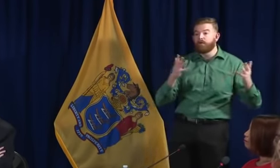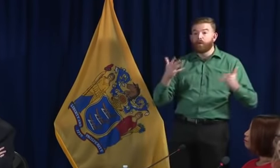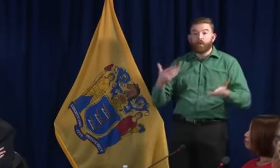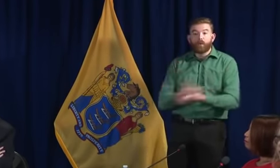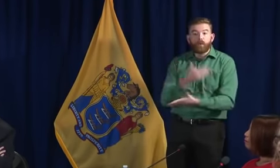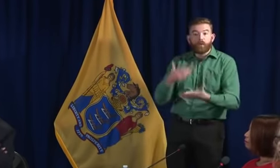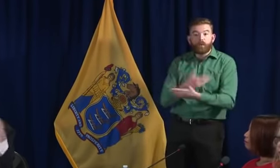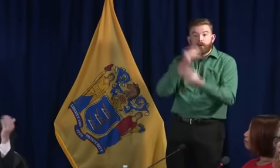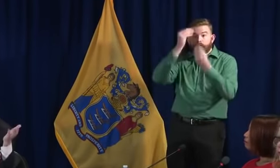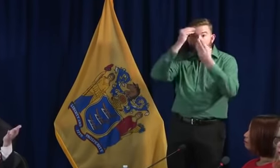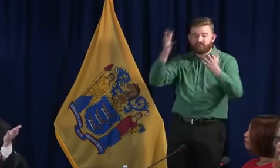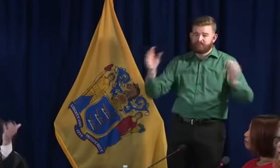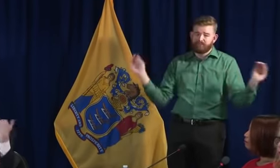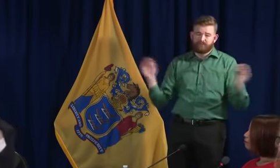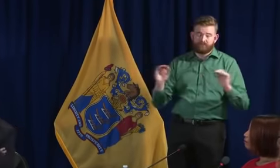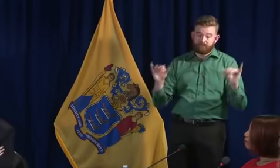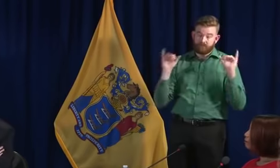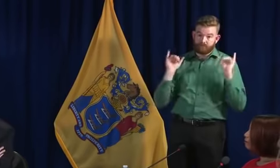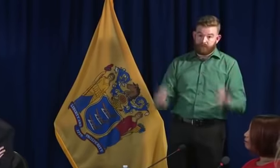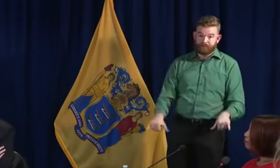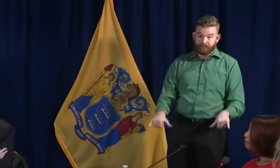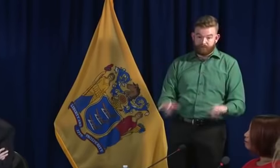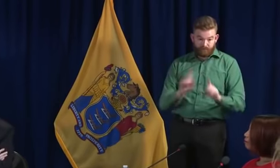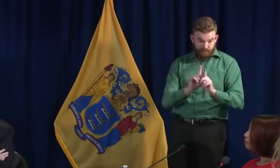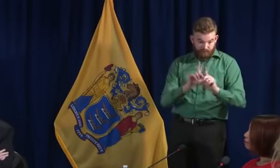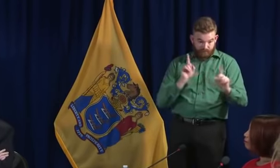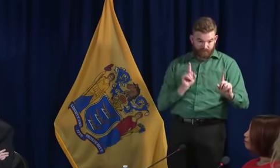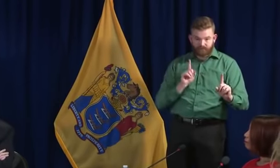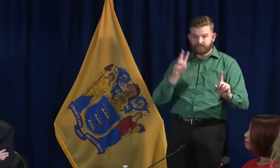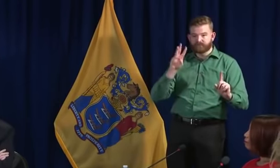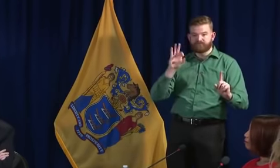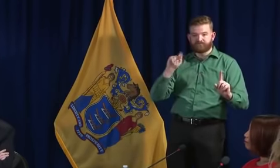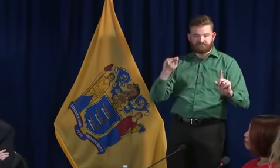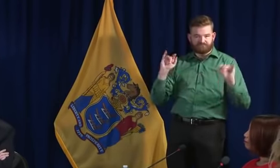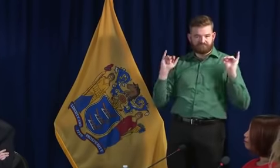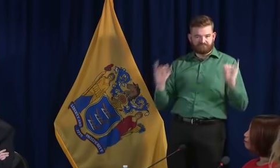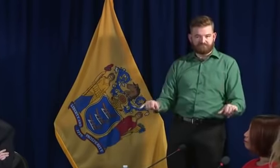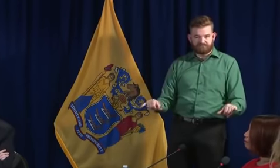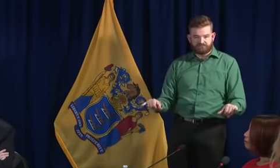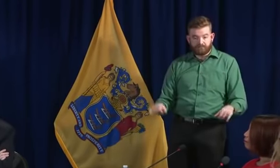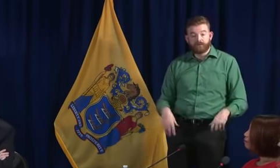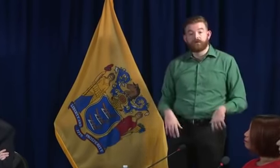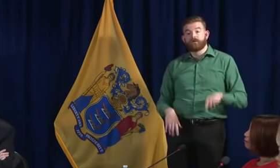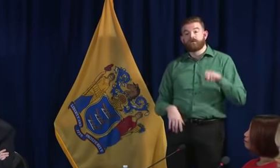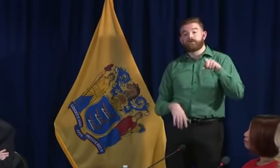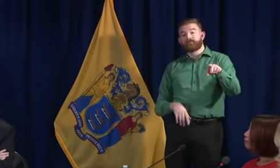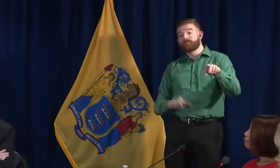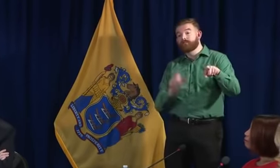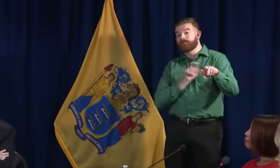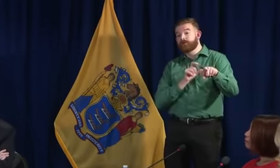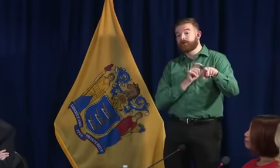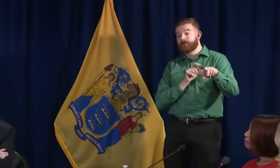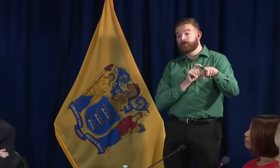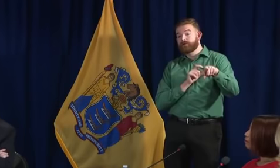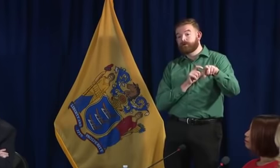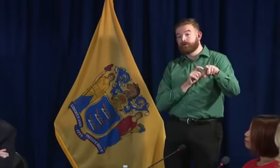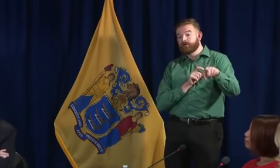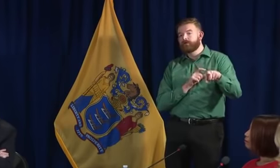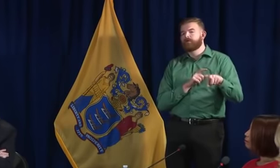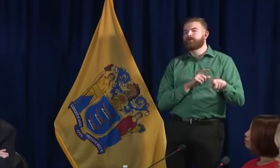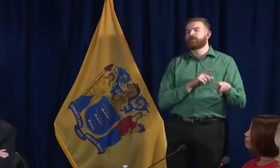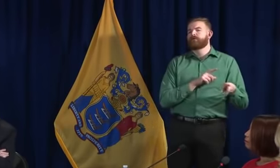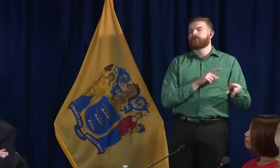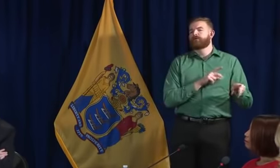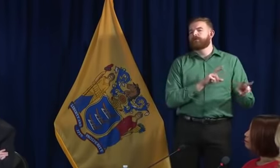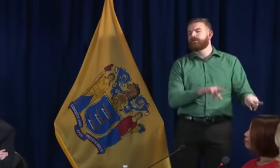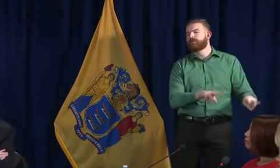we've got in front of us. For instance, Patton, a lot of his colleagues were out last night trying to sort of spot check the state, and we still feel